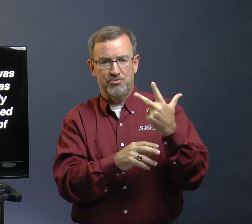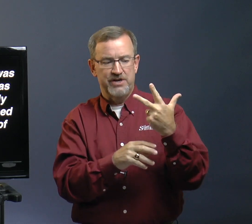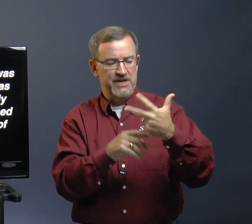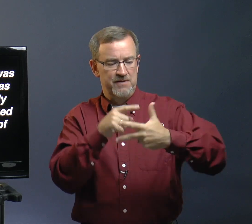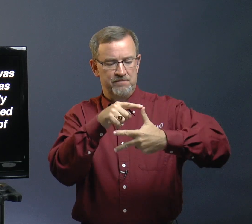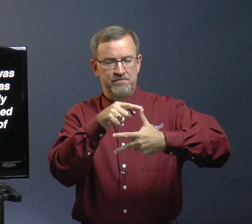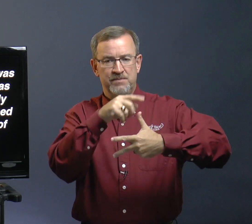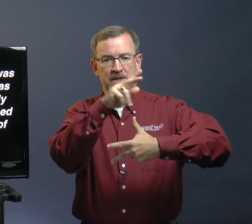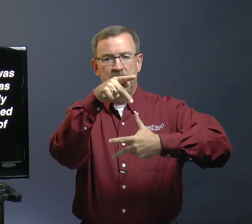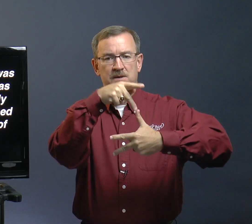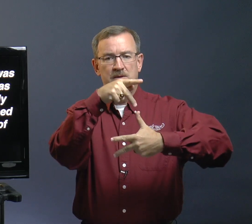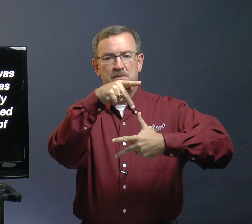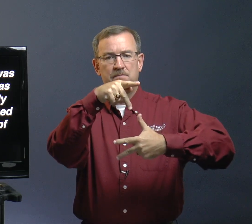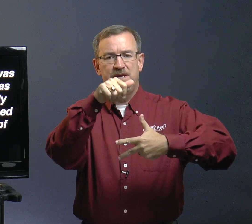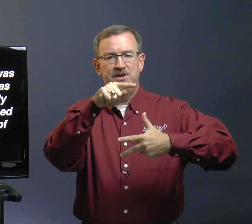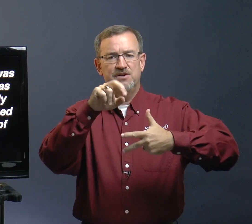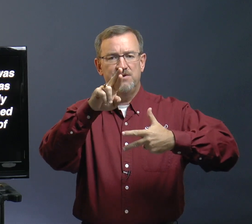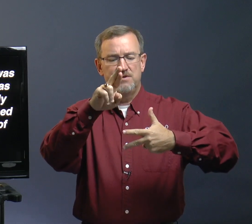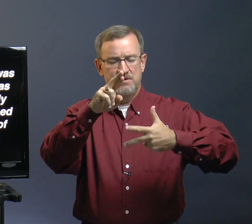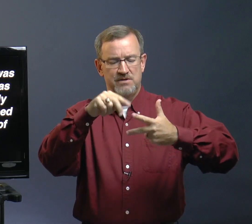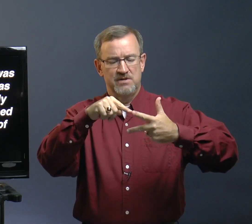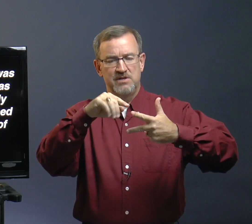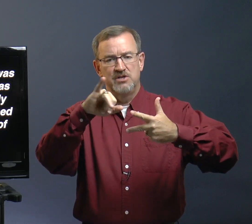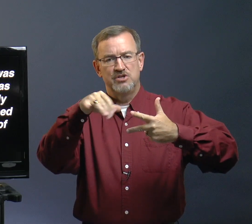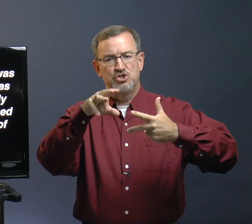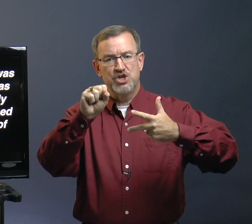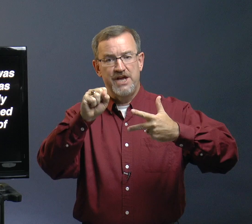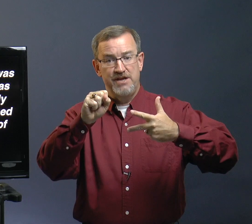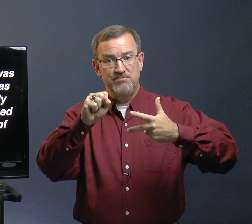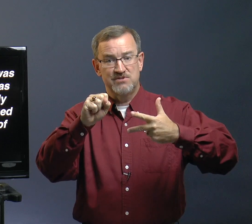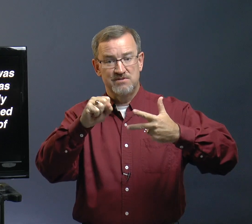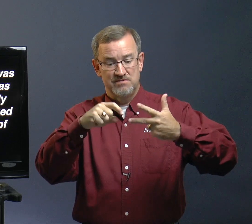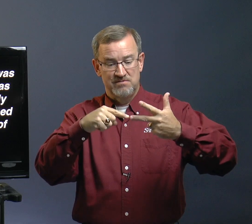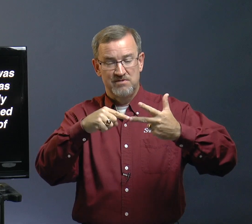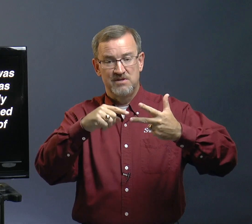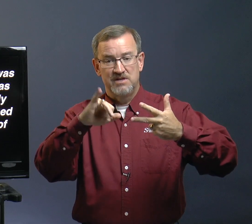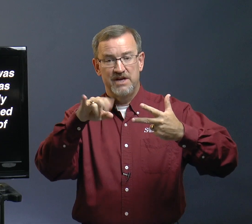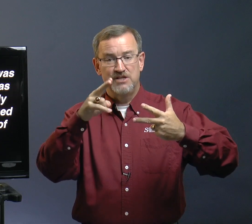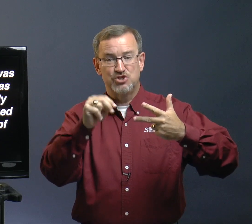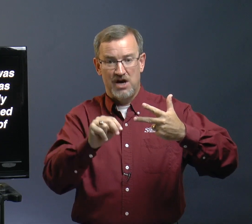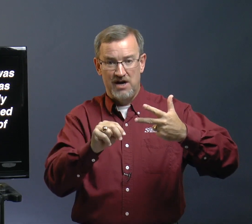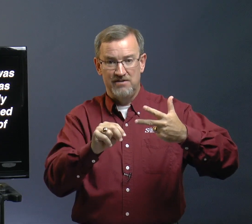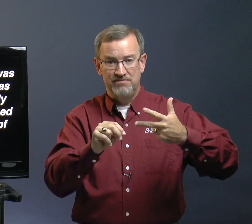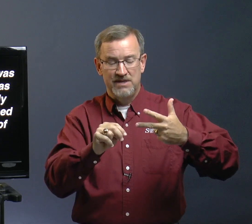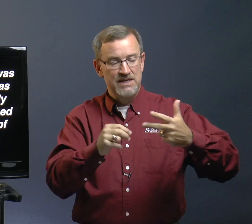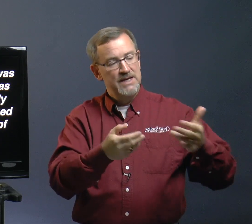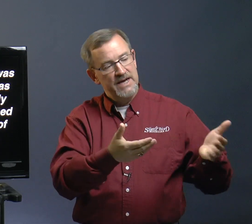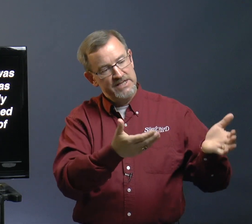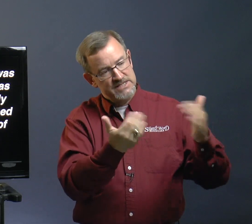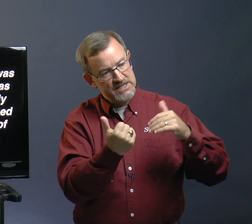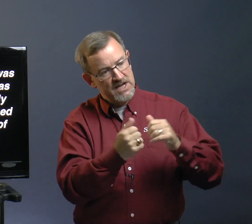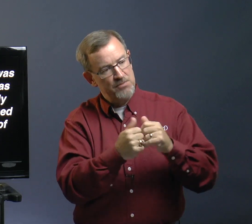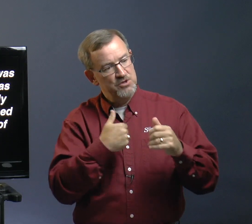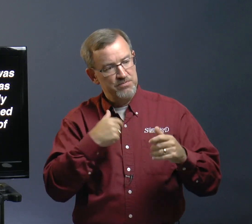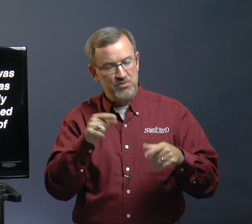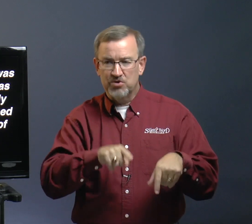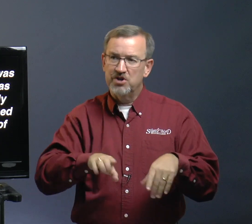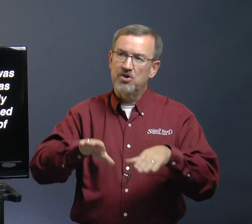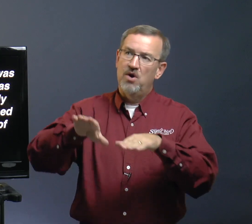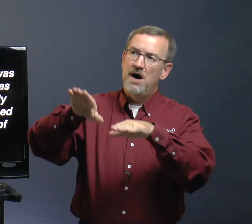three, Peter, James, and John. And he said, come with me, we're going to go up